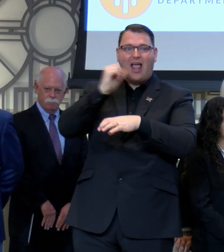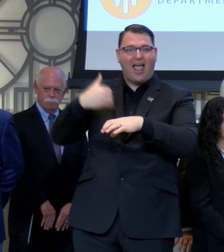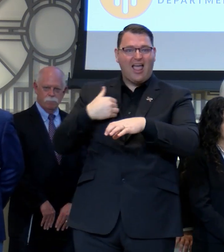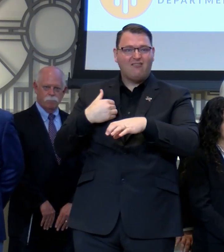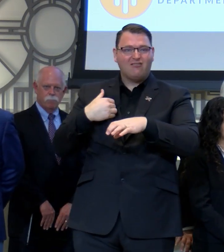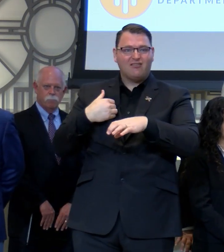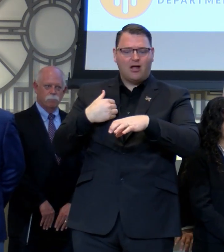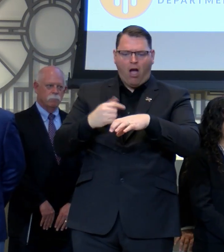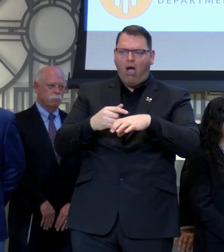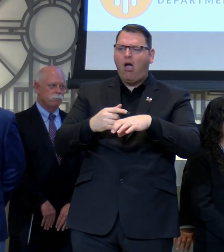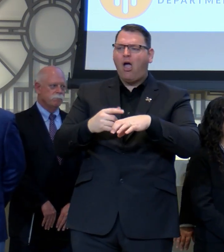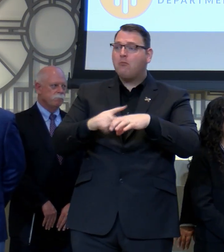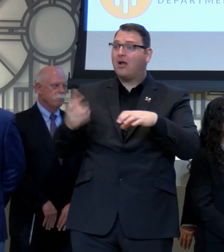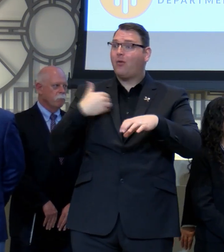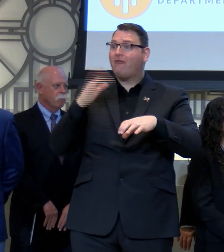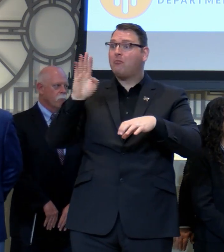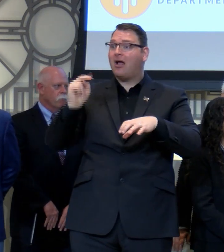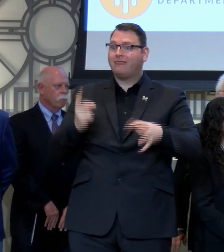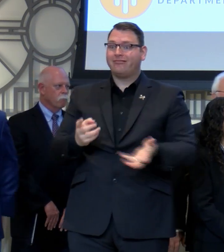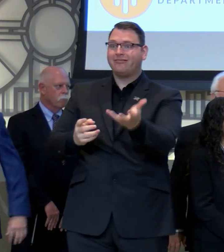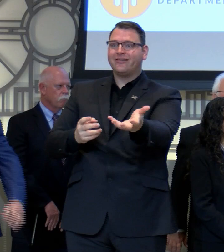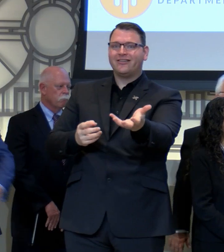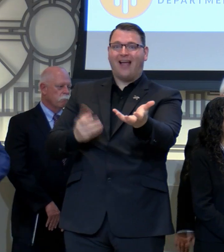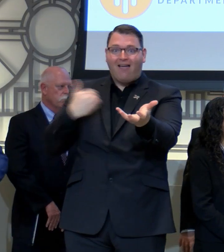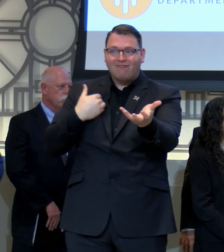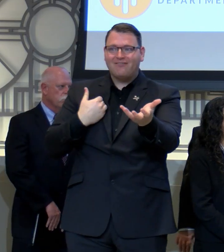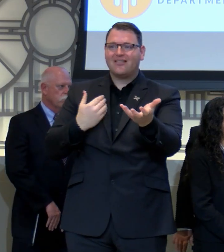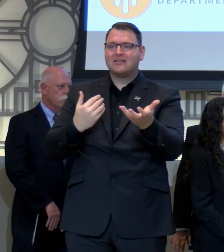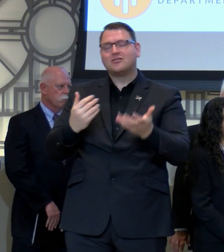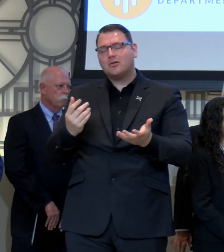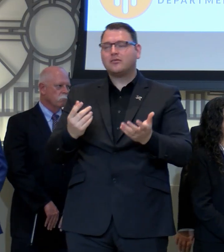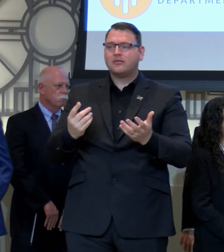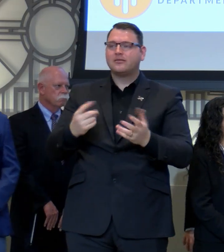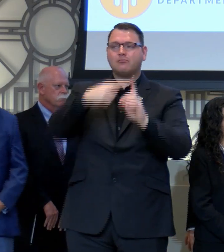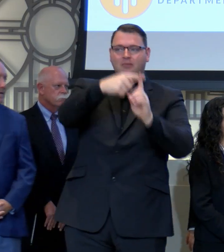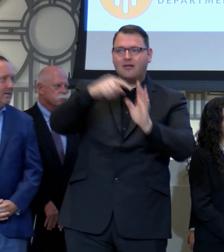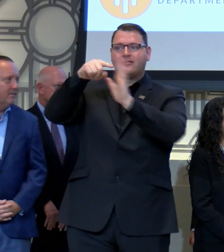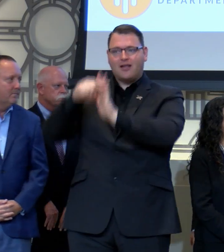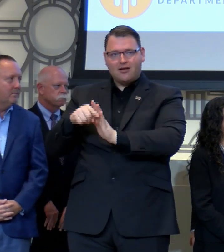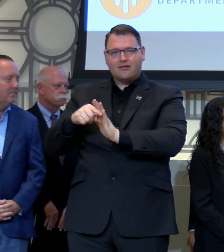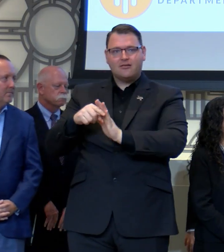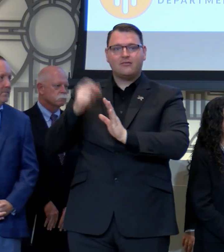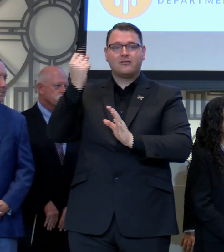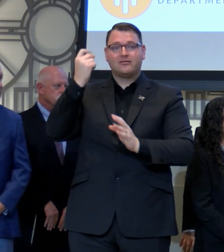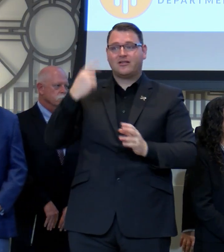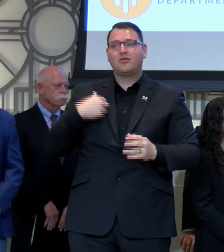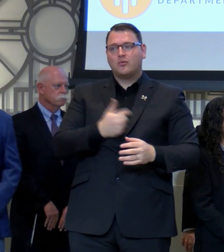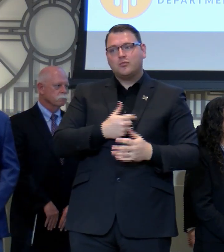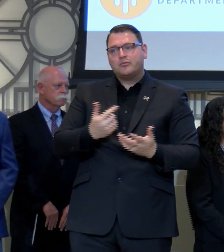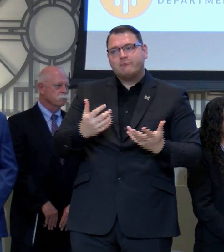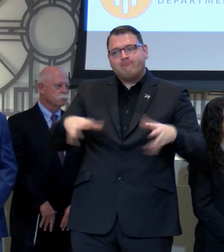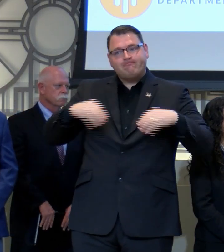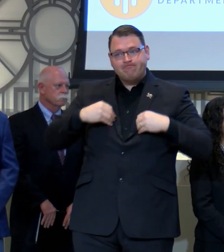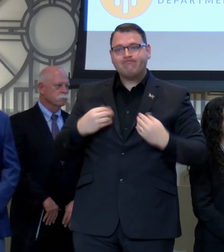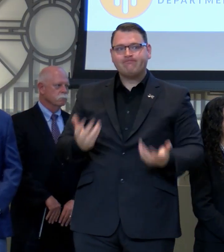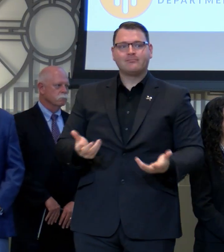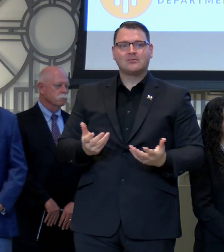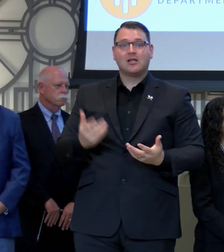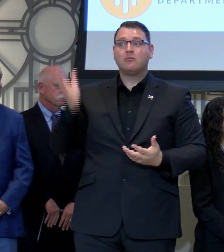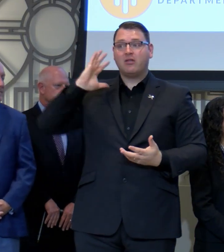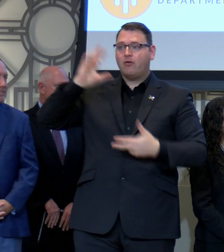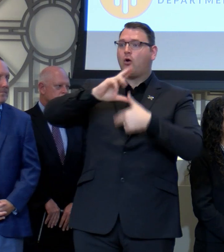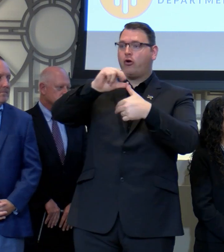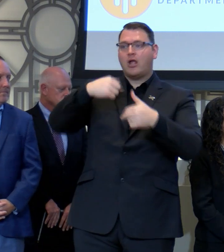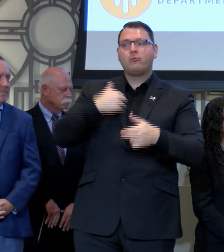that we get in times like these. But frankly, that's kind of what we're up for in times like this. We did it in the hurricane. We can do it now.